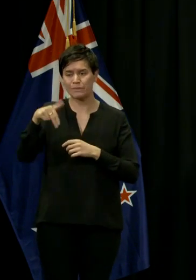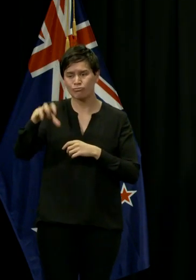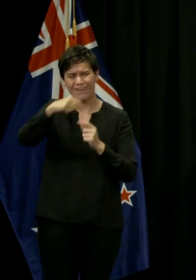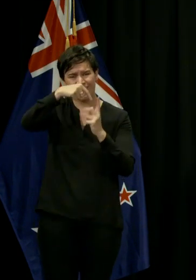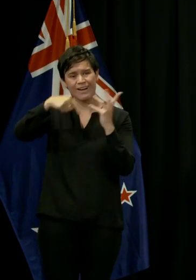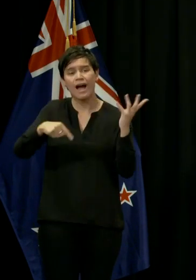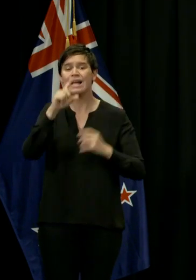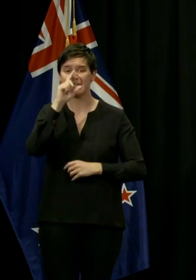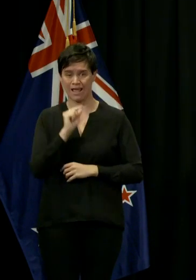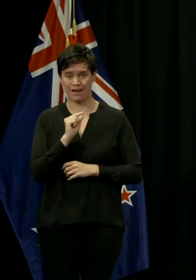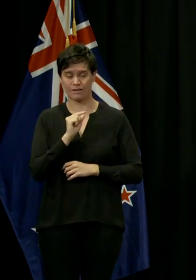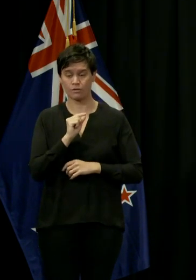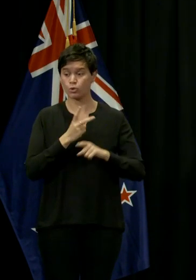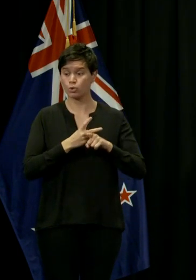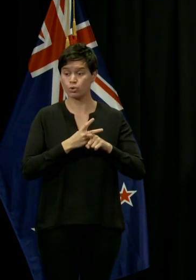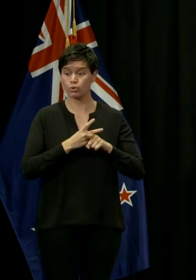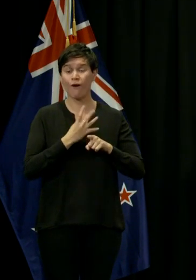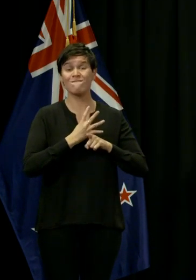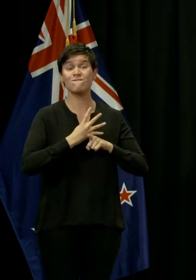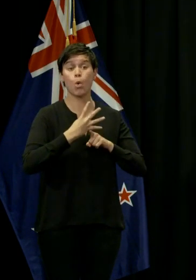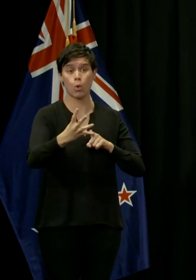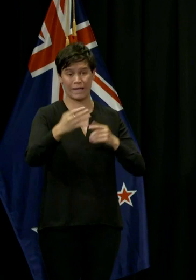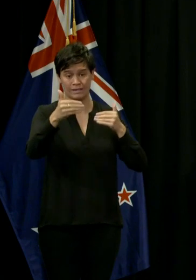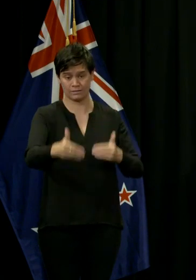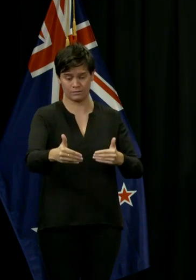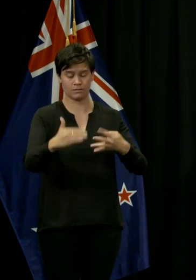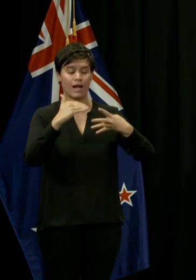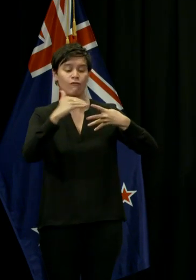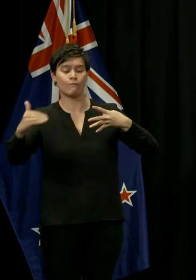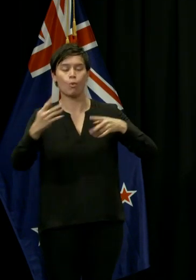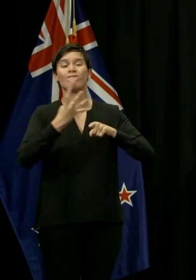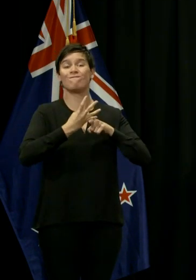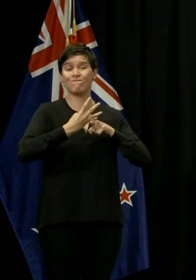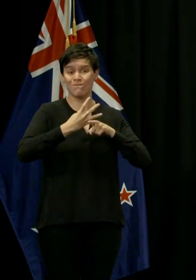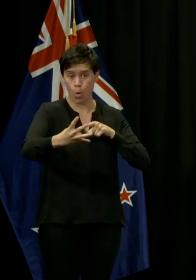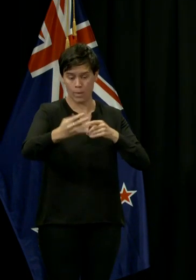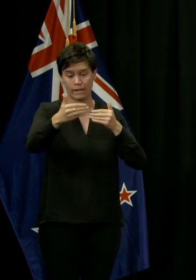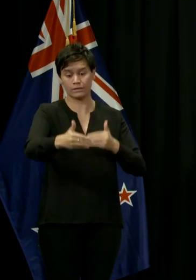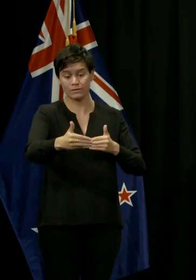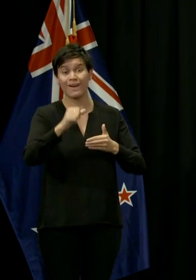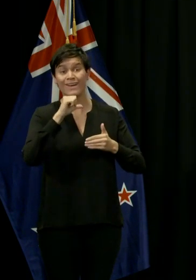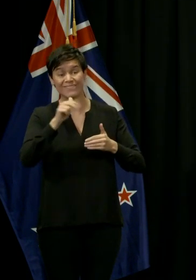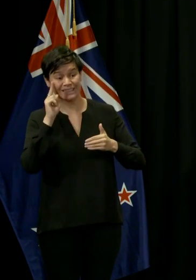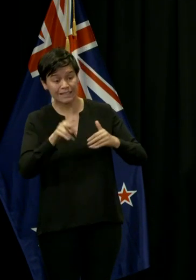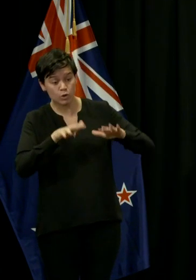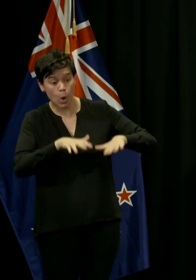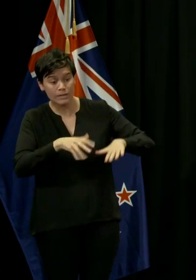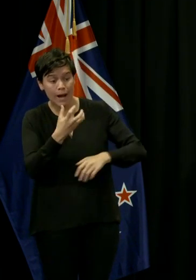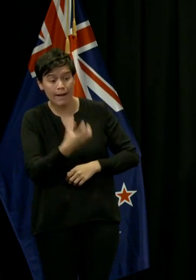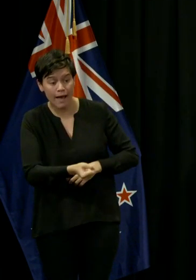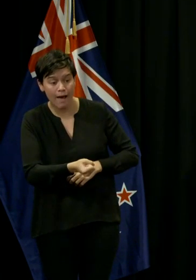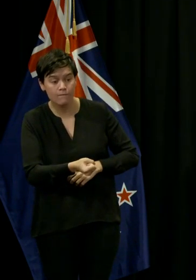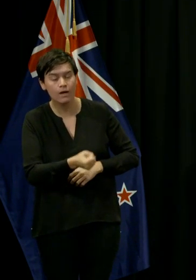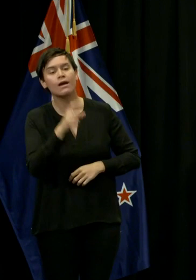been successful, I hope then we will be able to ease these restrictions. If we haven't, we'll find ourselves